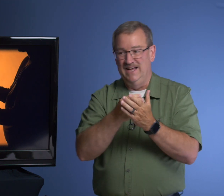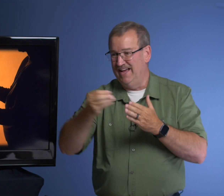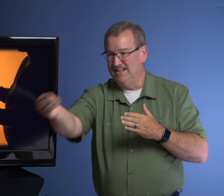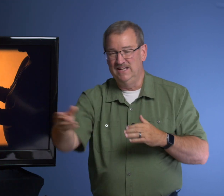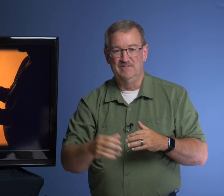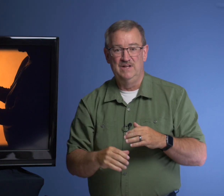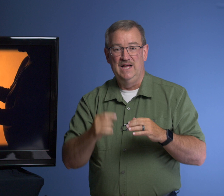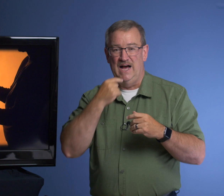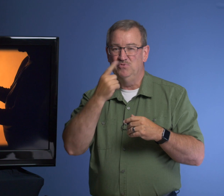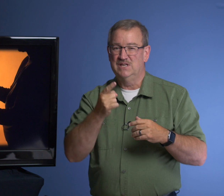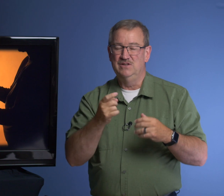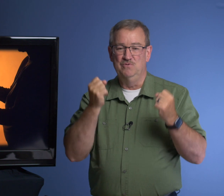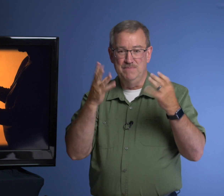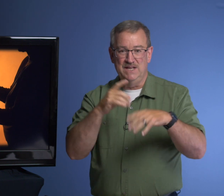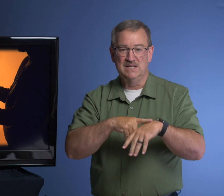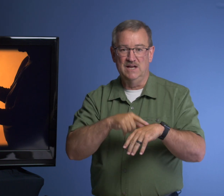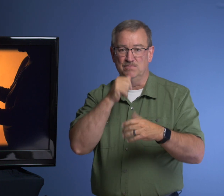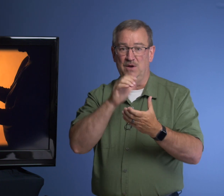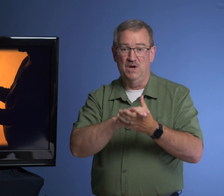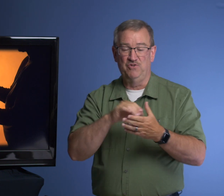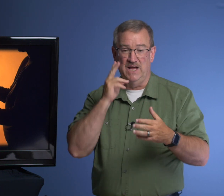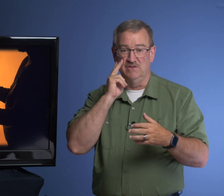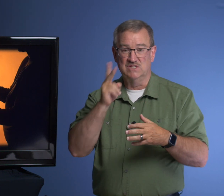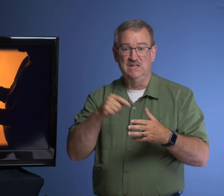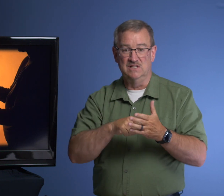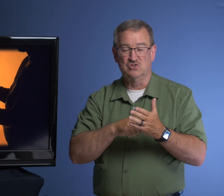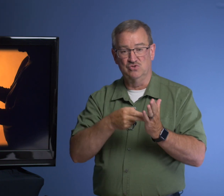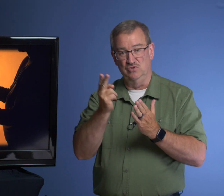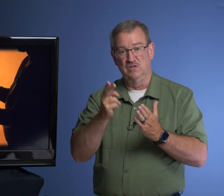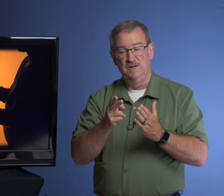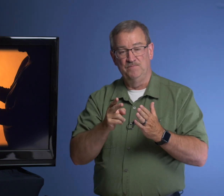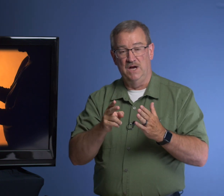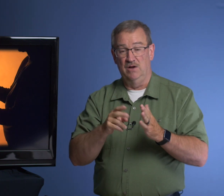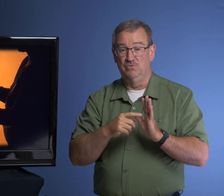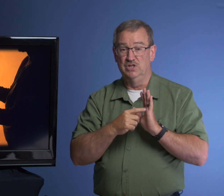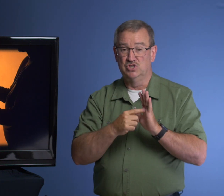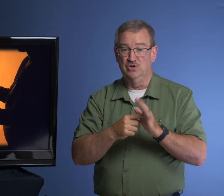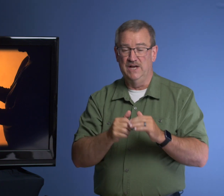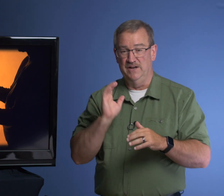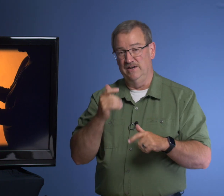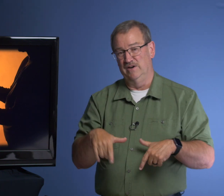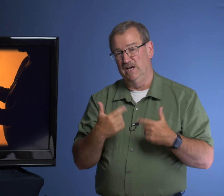and give. I will tell you, many times my wife and I have seen this truth really shown out in our